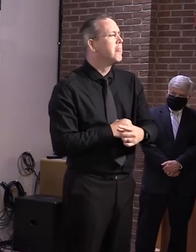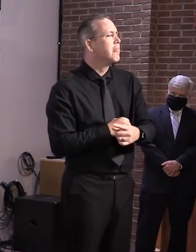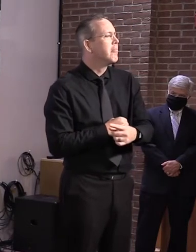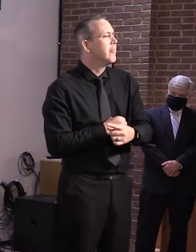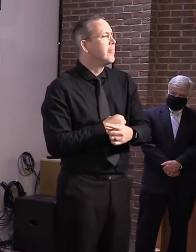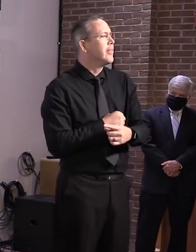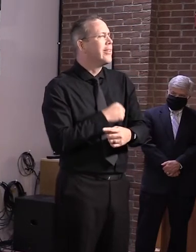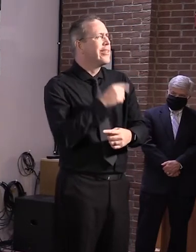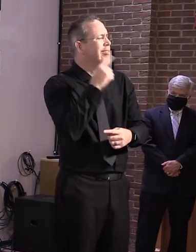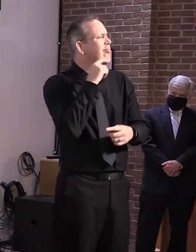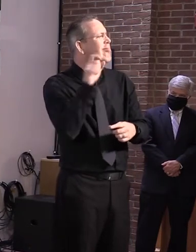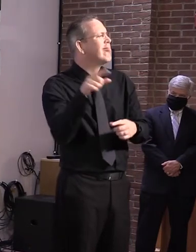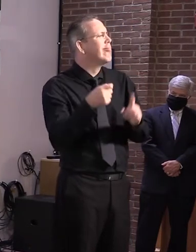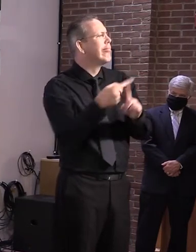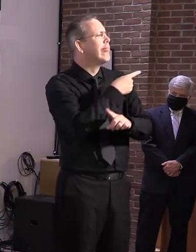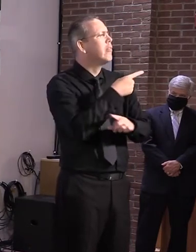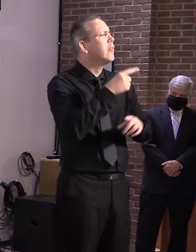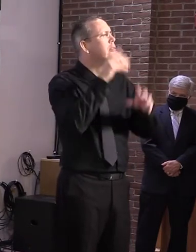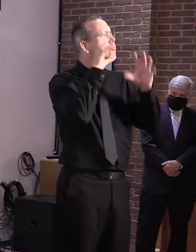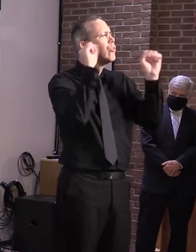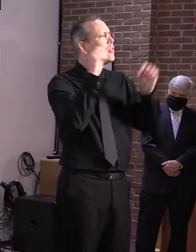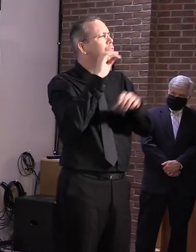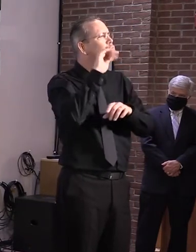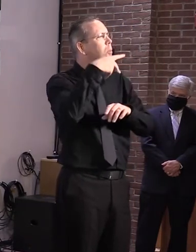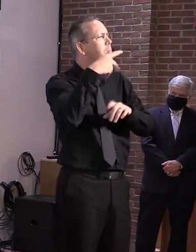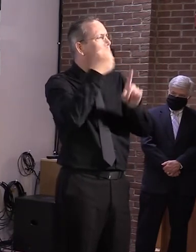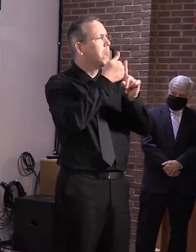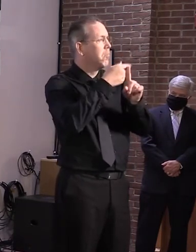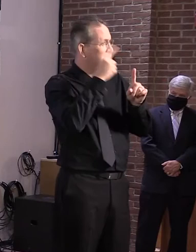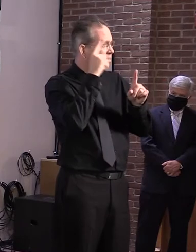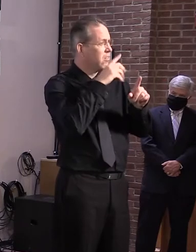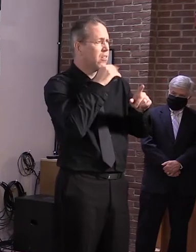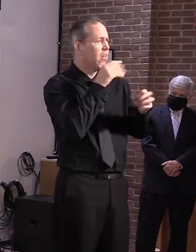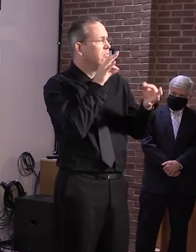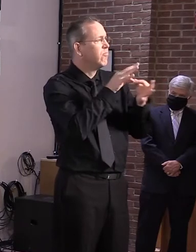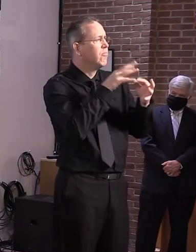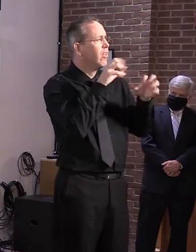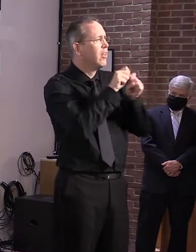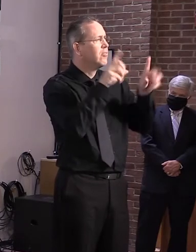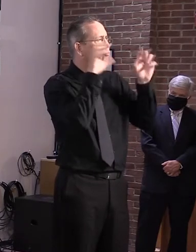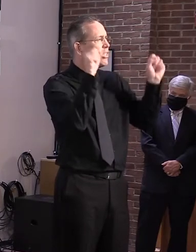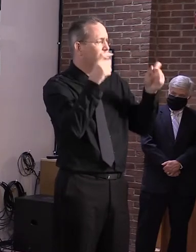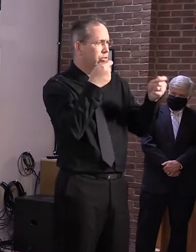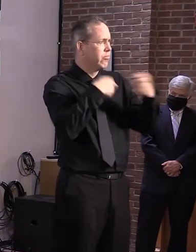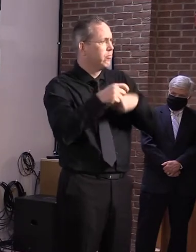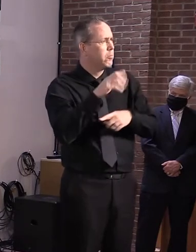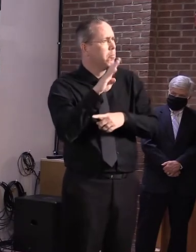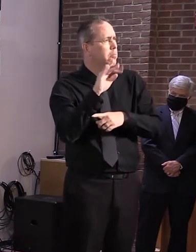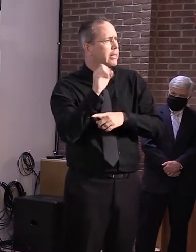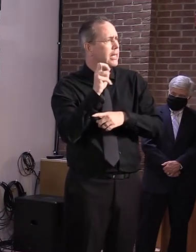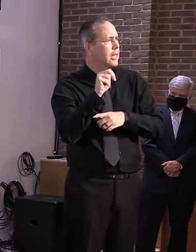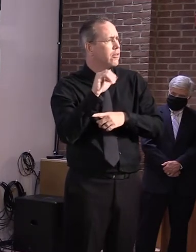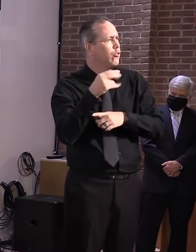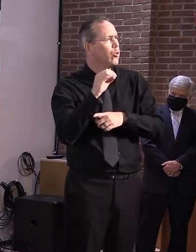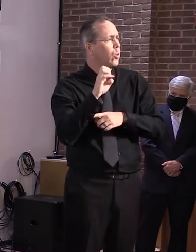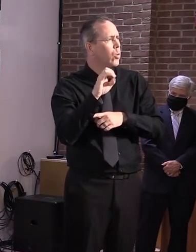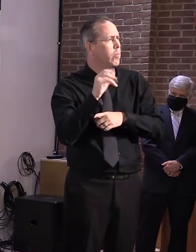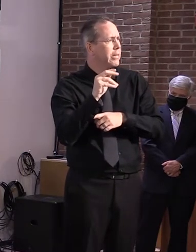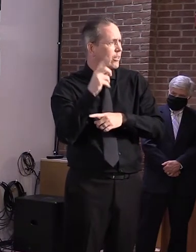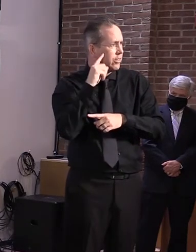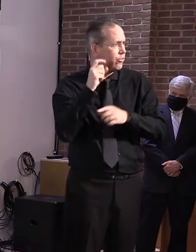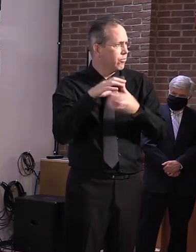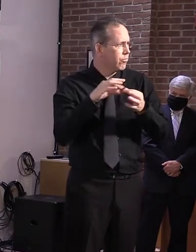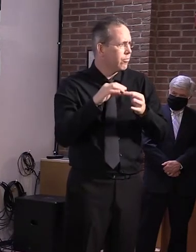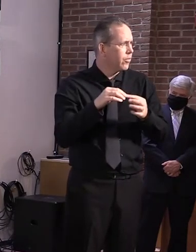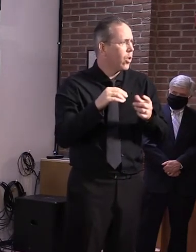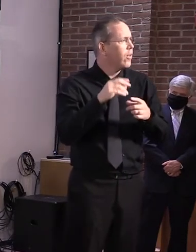First of all, I don't, did I say that today, Guy? Well, I think that was, it's possible I could be